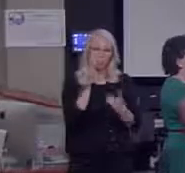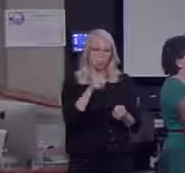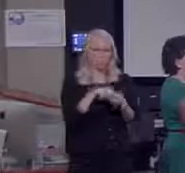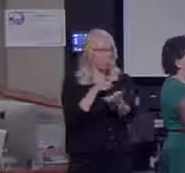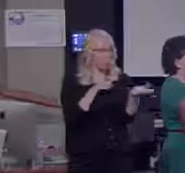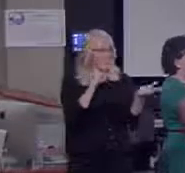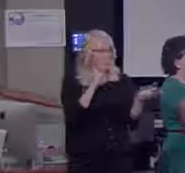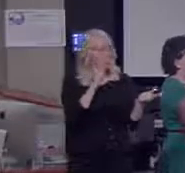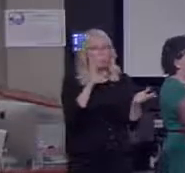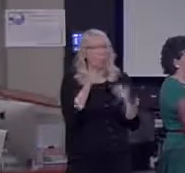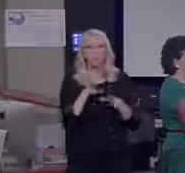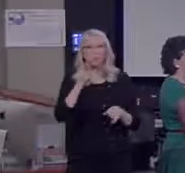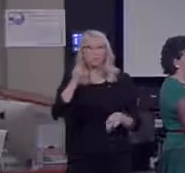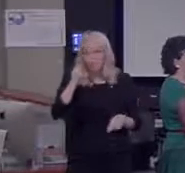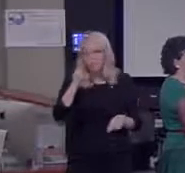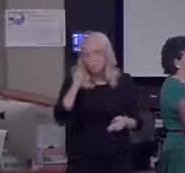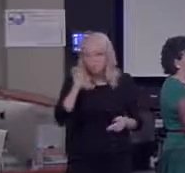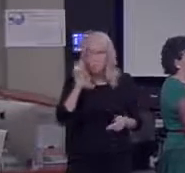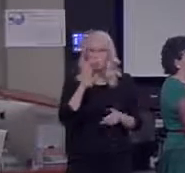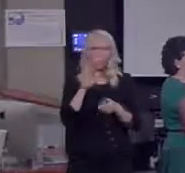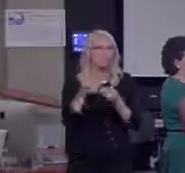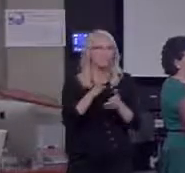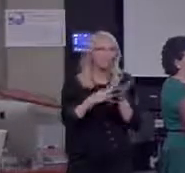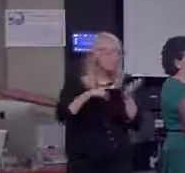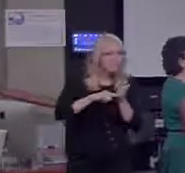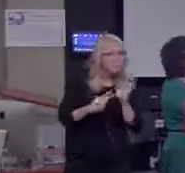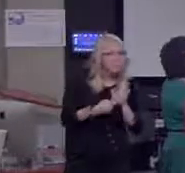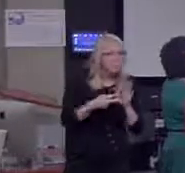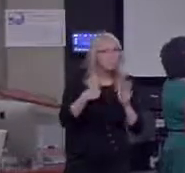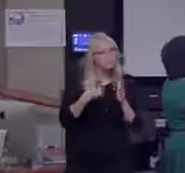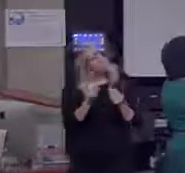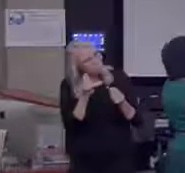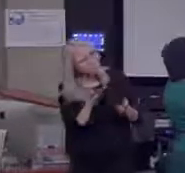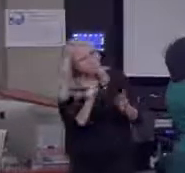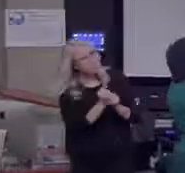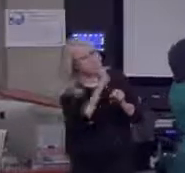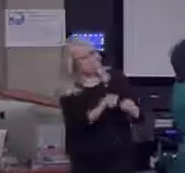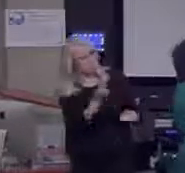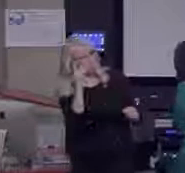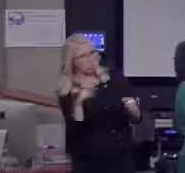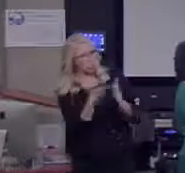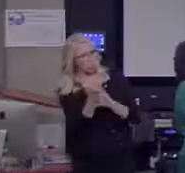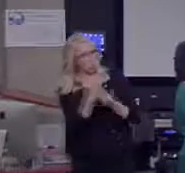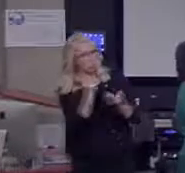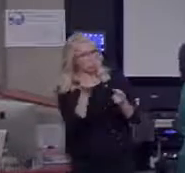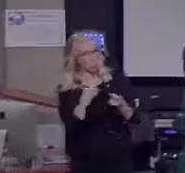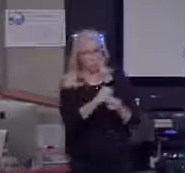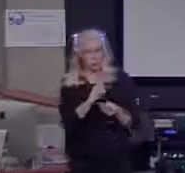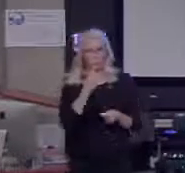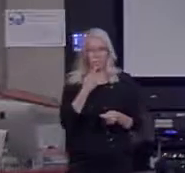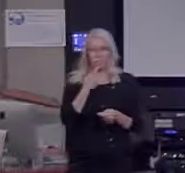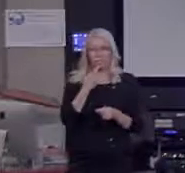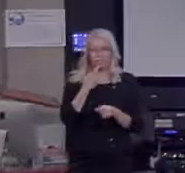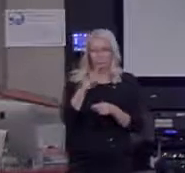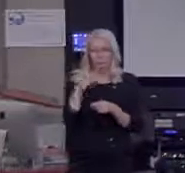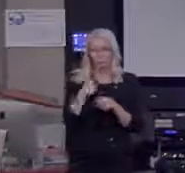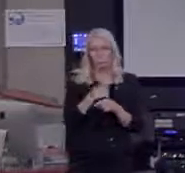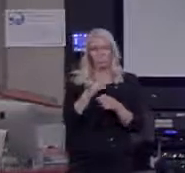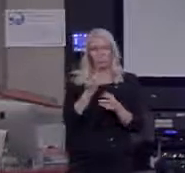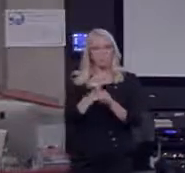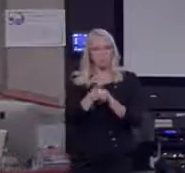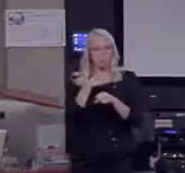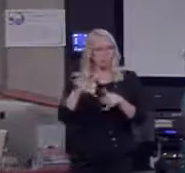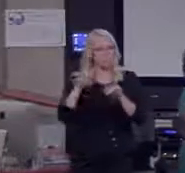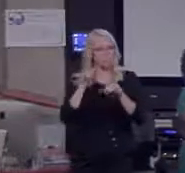the nuance, and you want to keep the nuance. And we want to make sure that we're all still really grounded in the